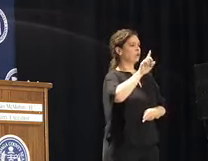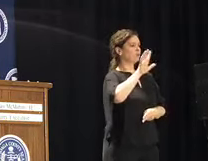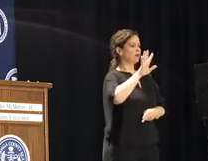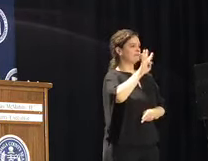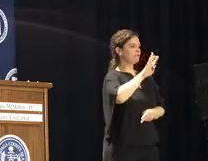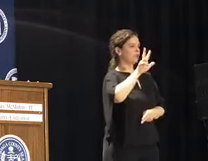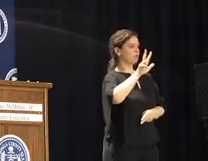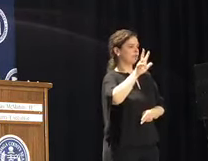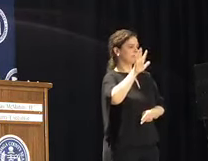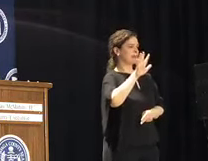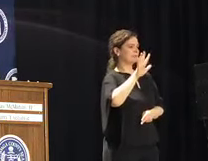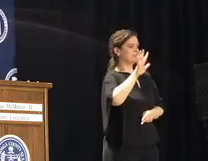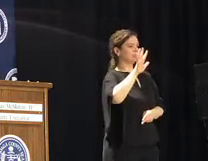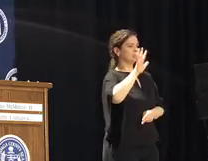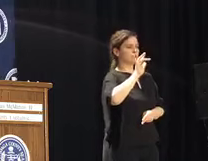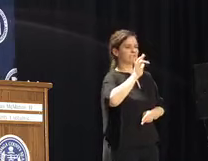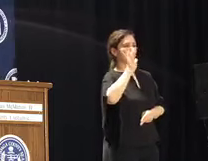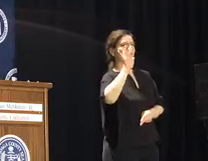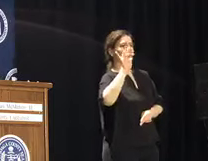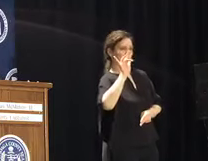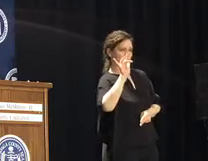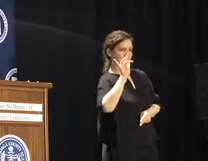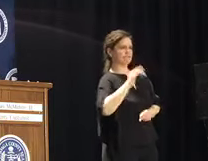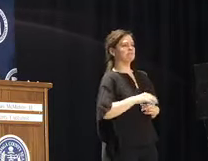315-435-2525, or you can email us at